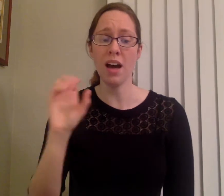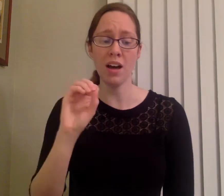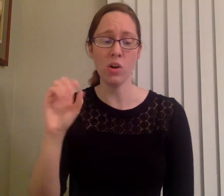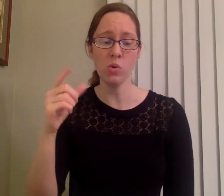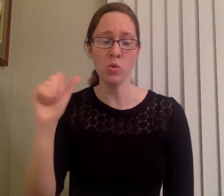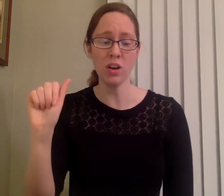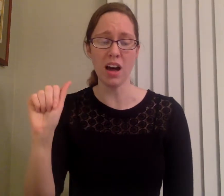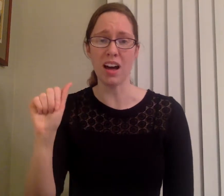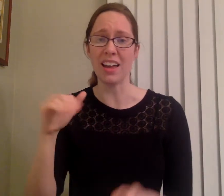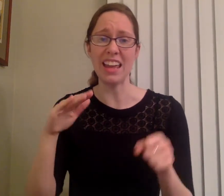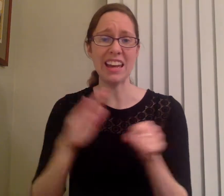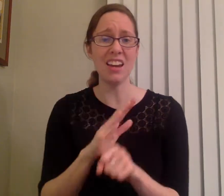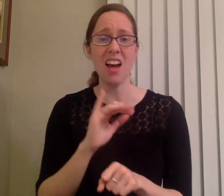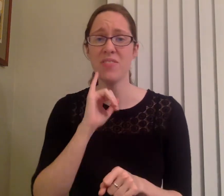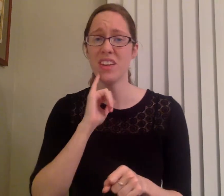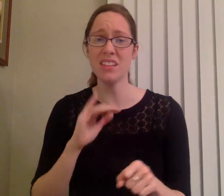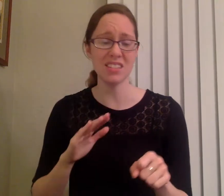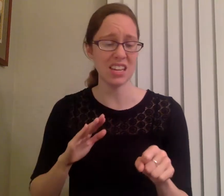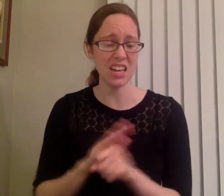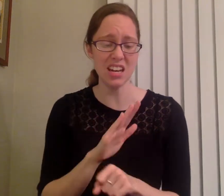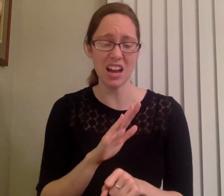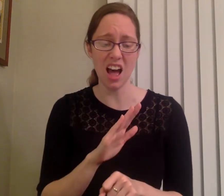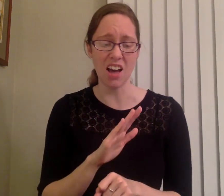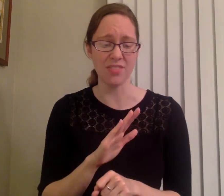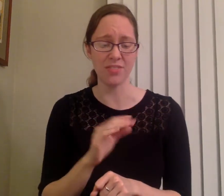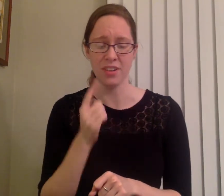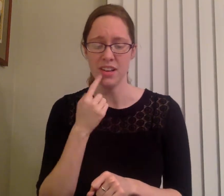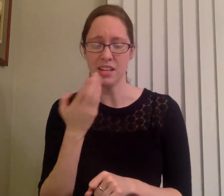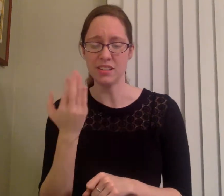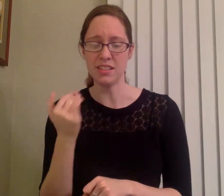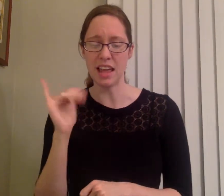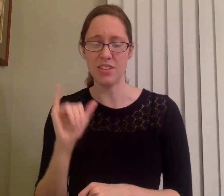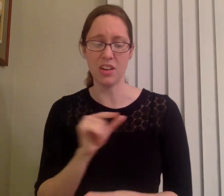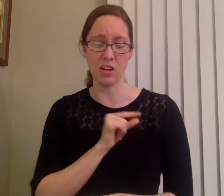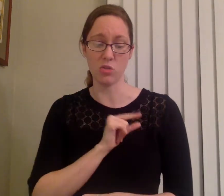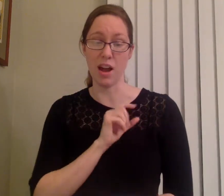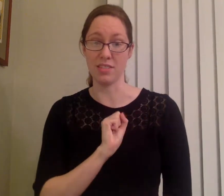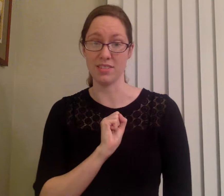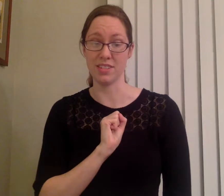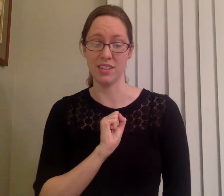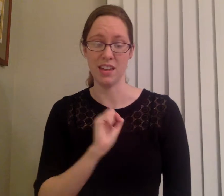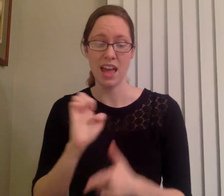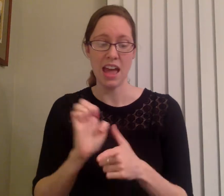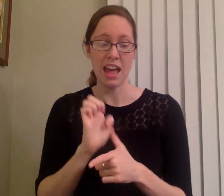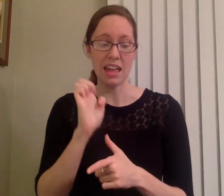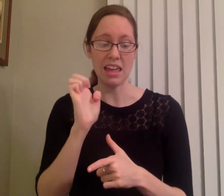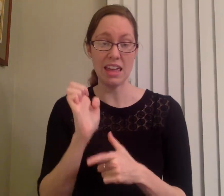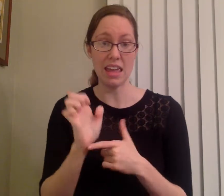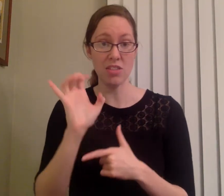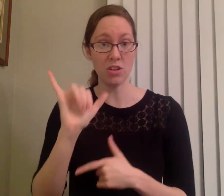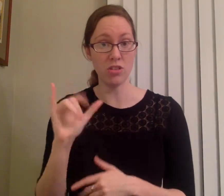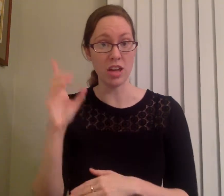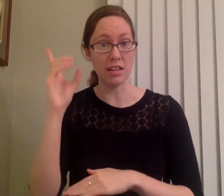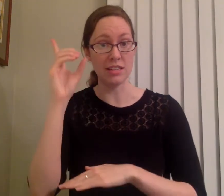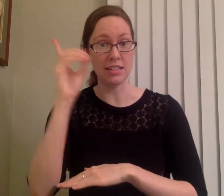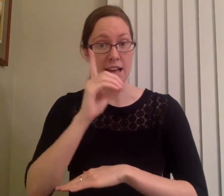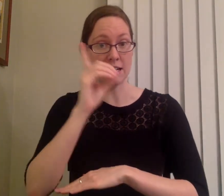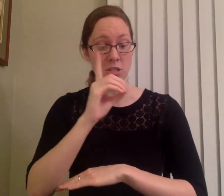Ooga, ooga, enough is enough, said the grunts. Either the